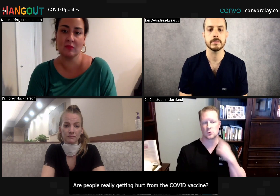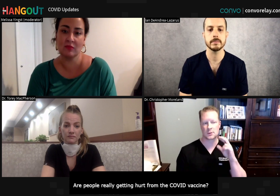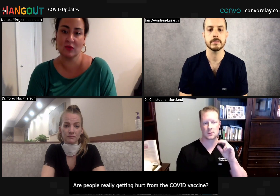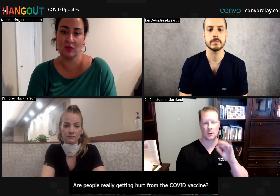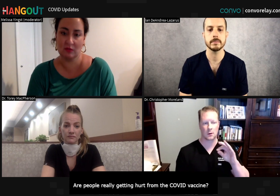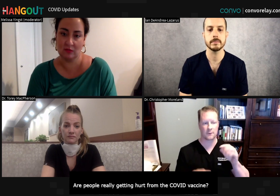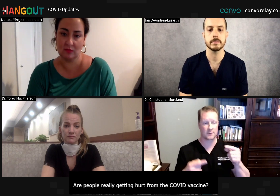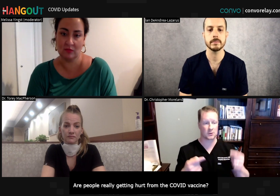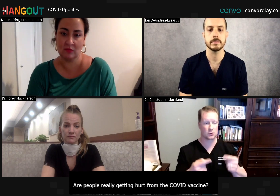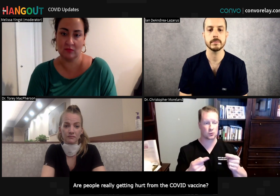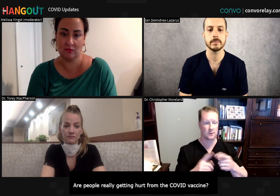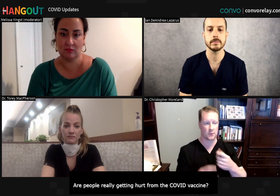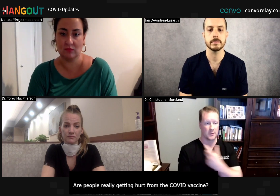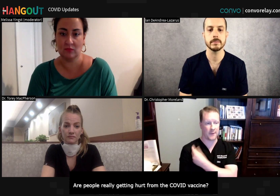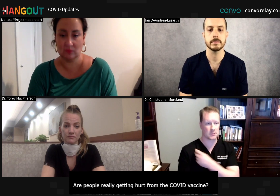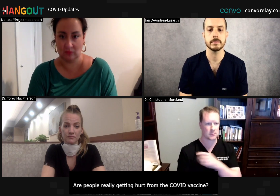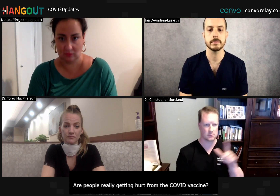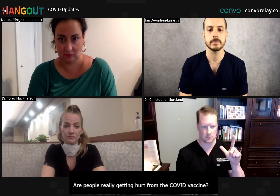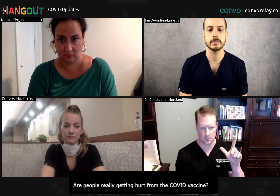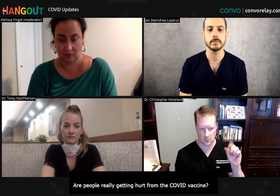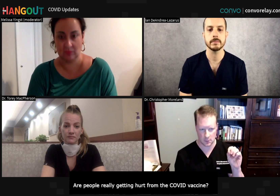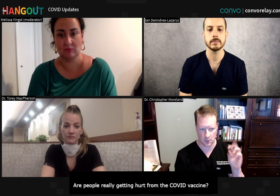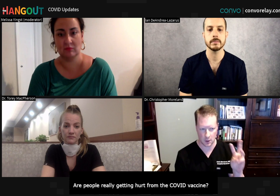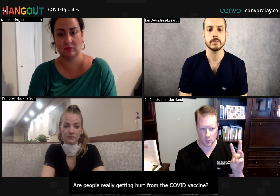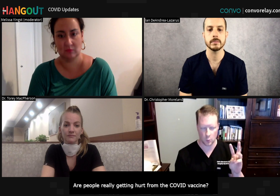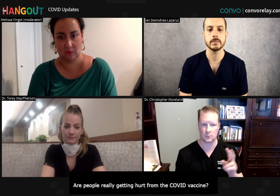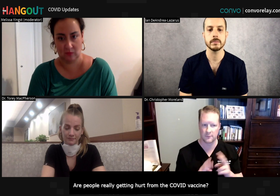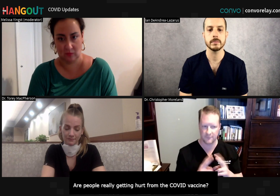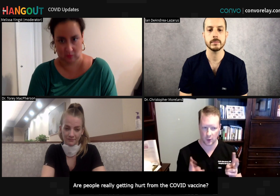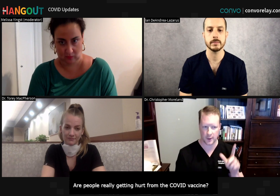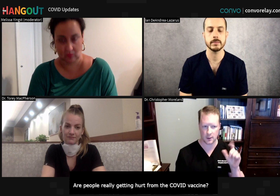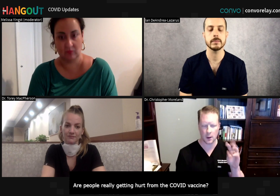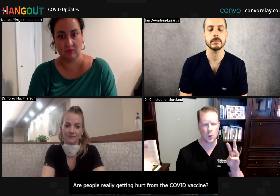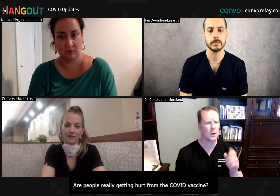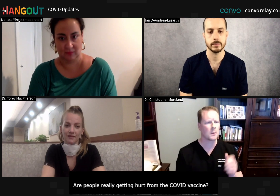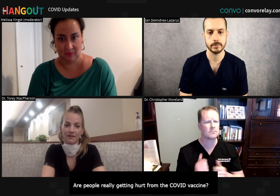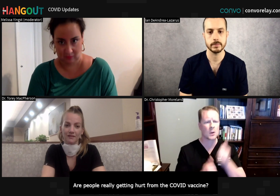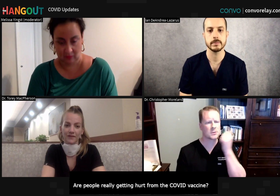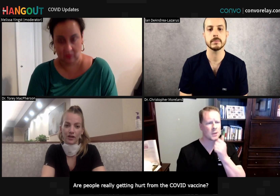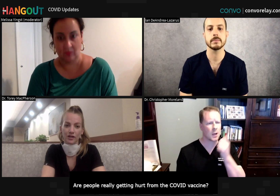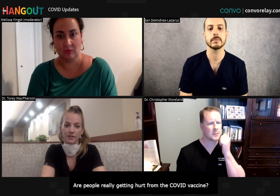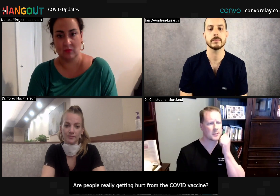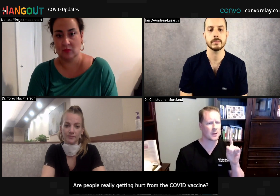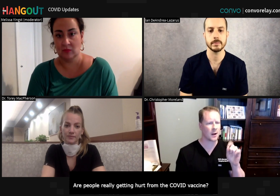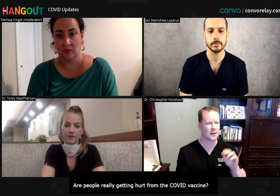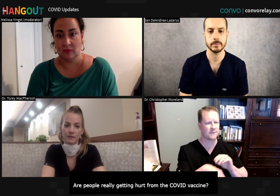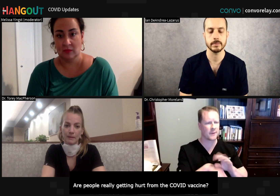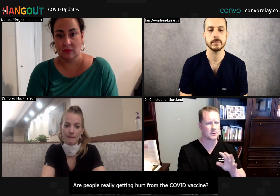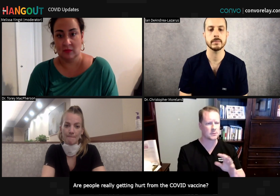some comments. The risk of injury from the COVID vaccine is very, very low.